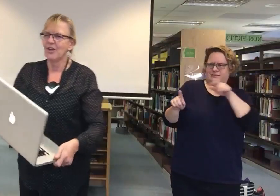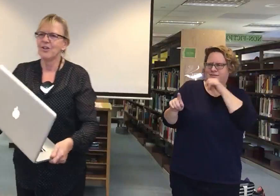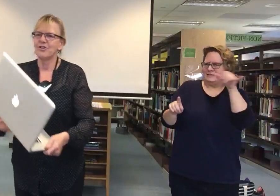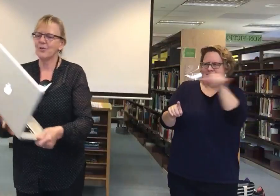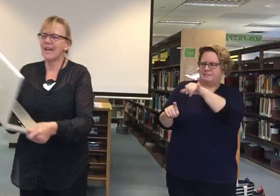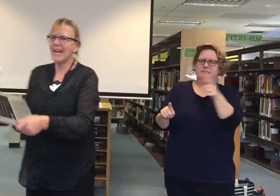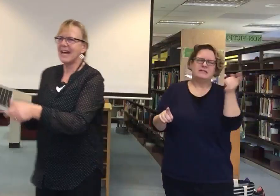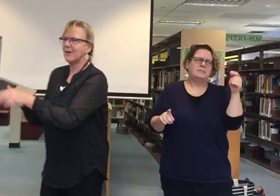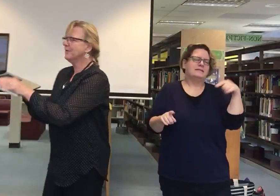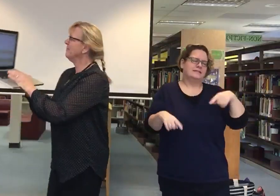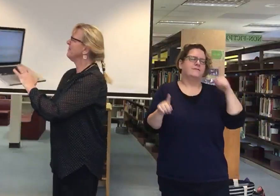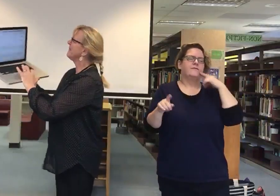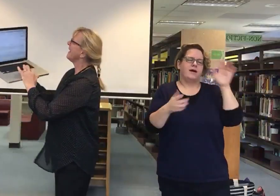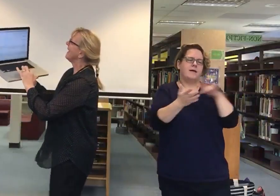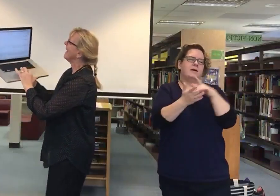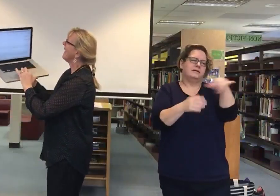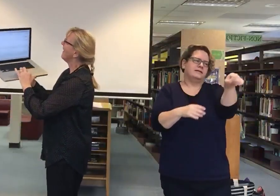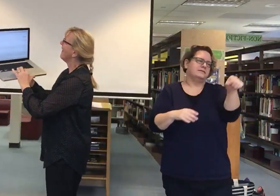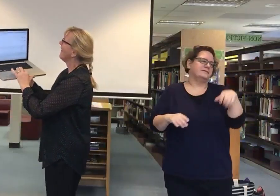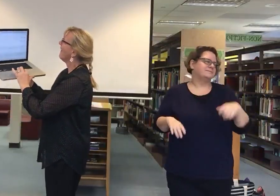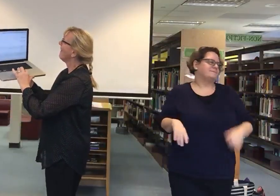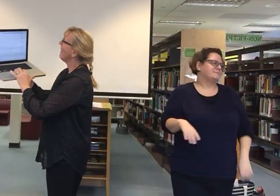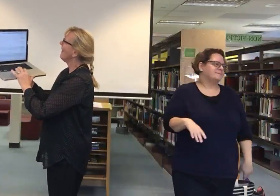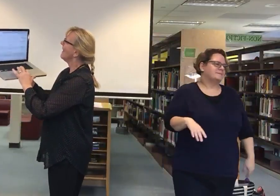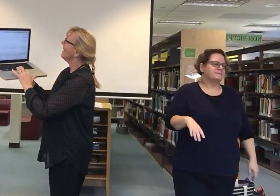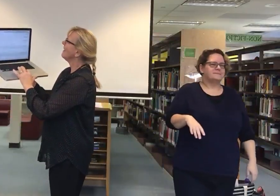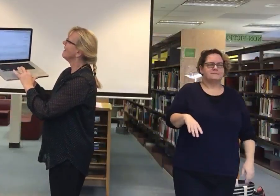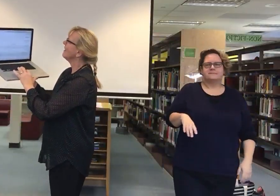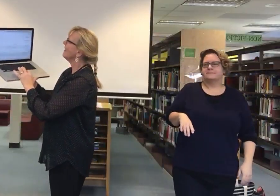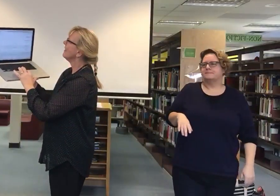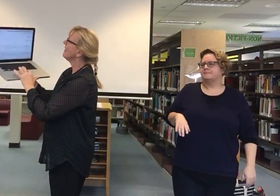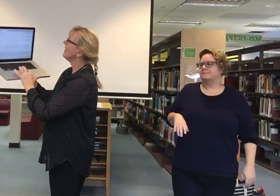your name? So now,